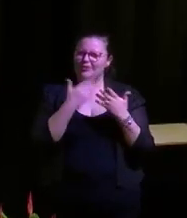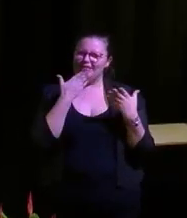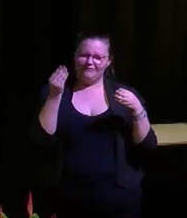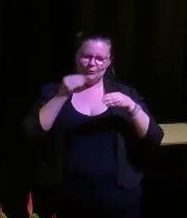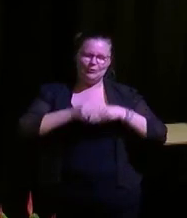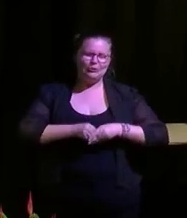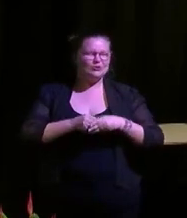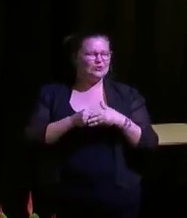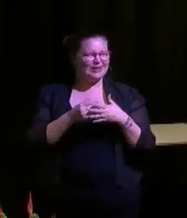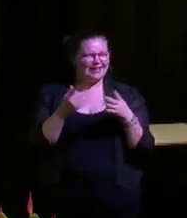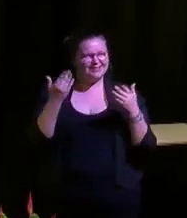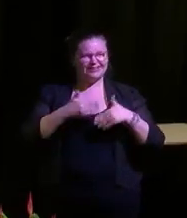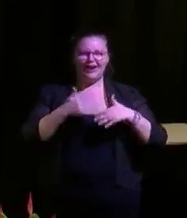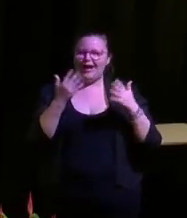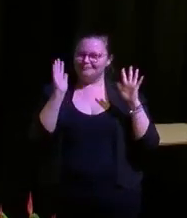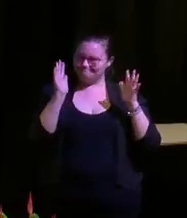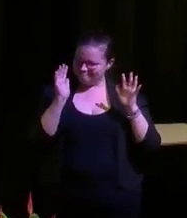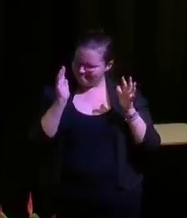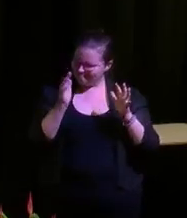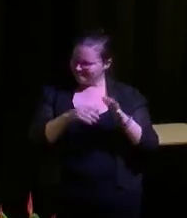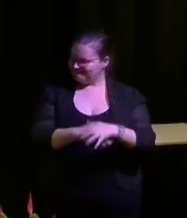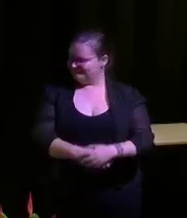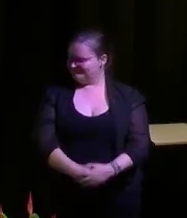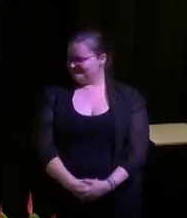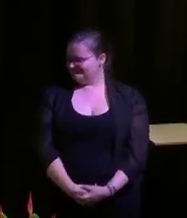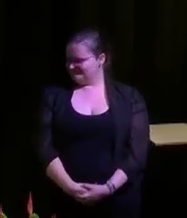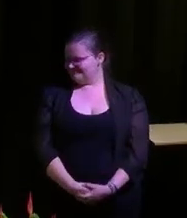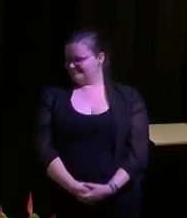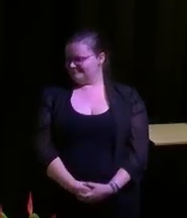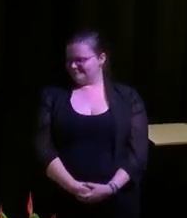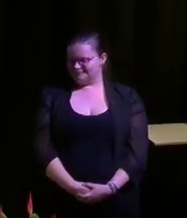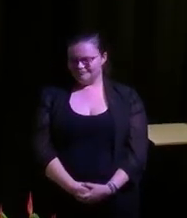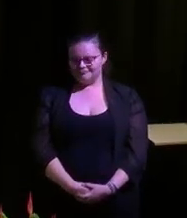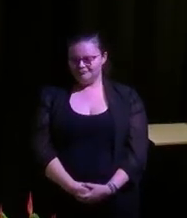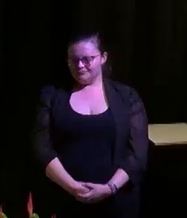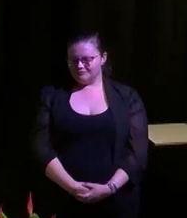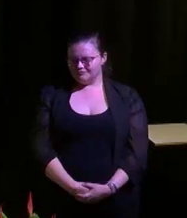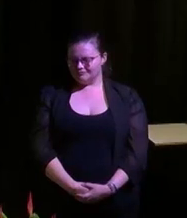again to our panel. Thanks, Katie.